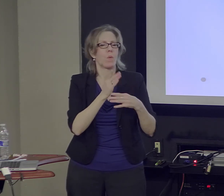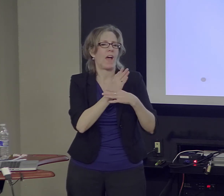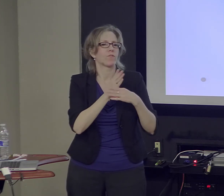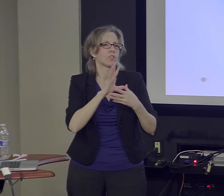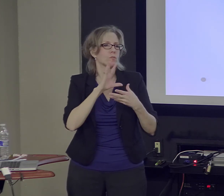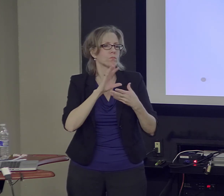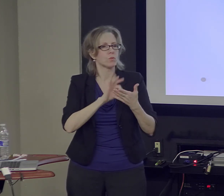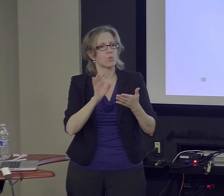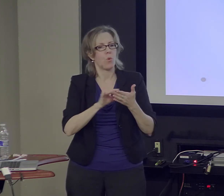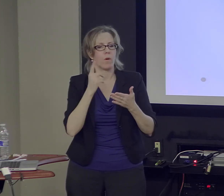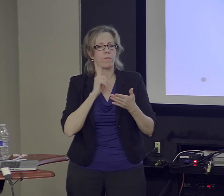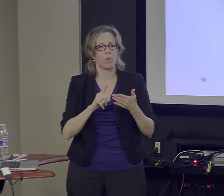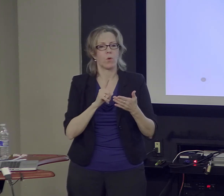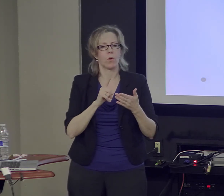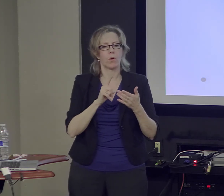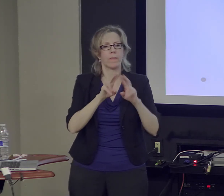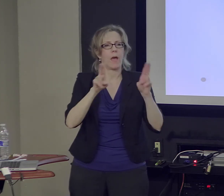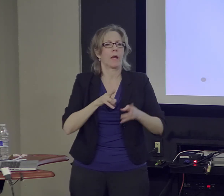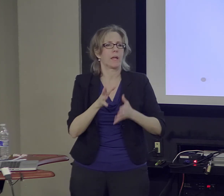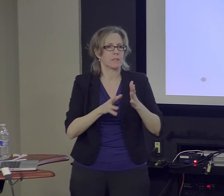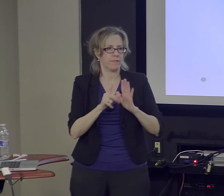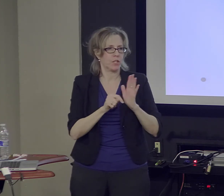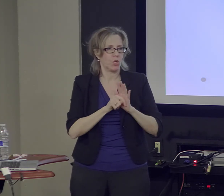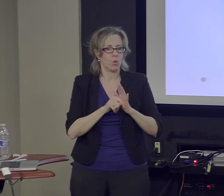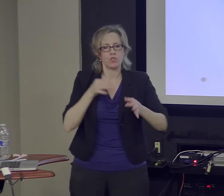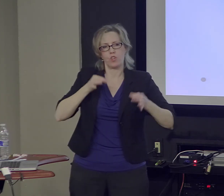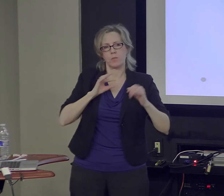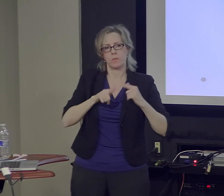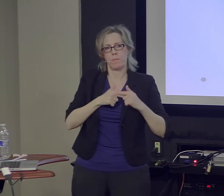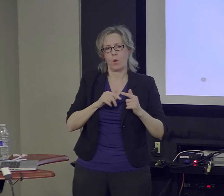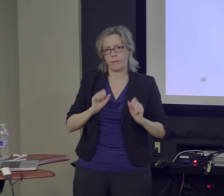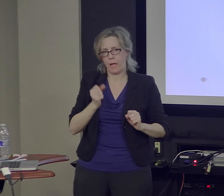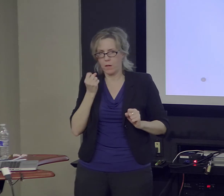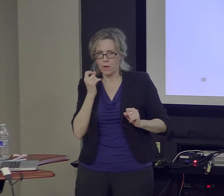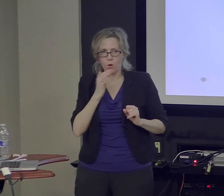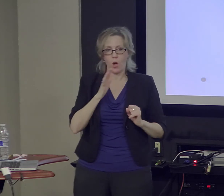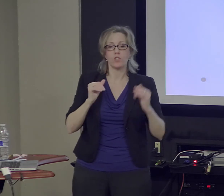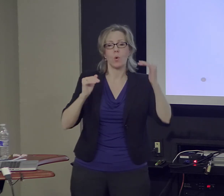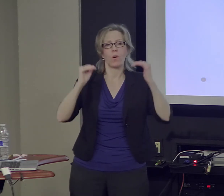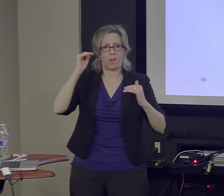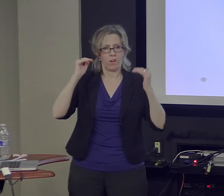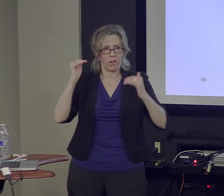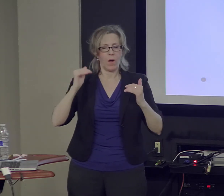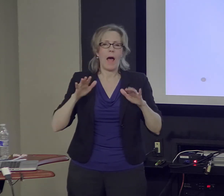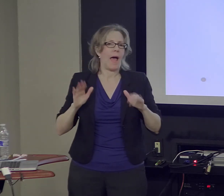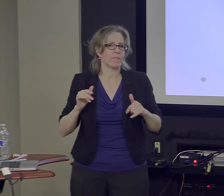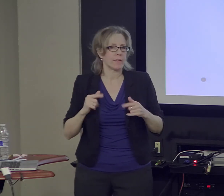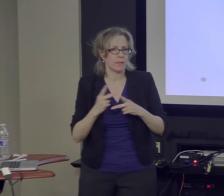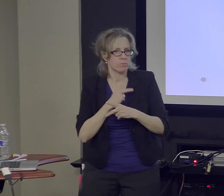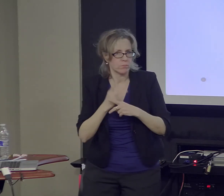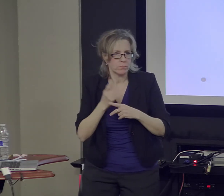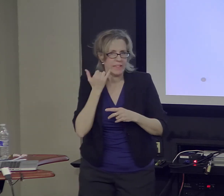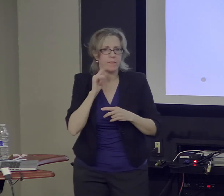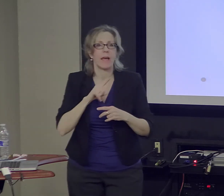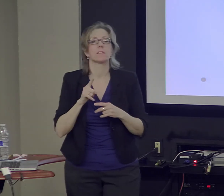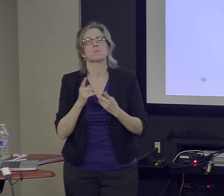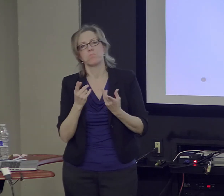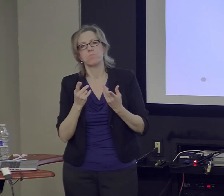green, this is how many people preferred watching this clip in their natural